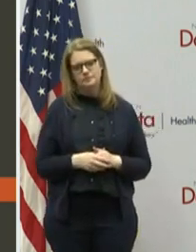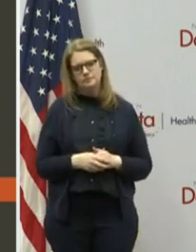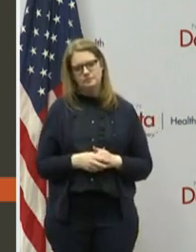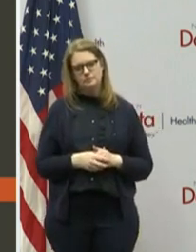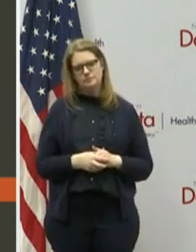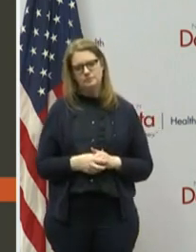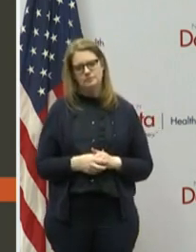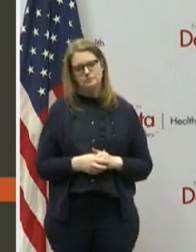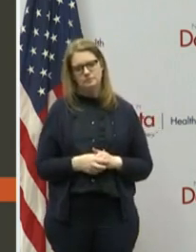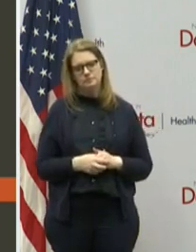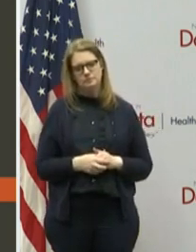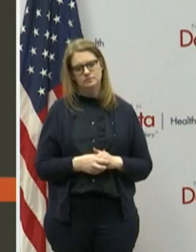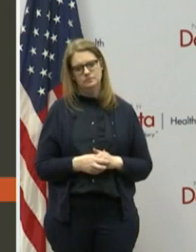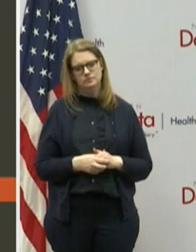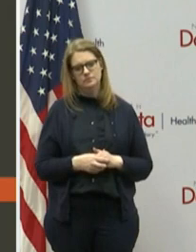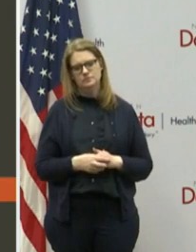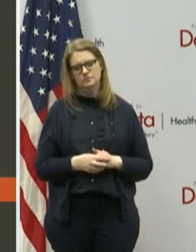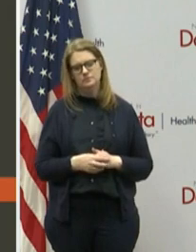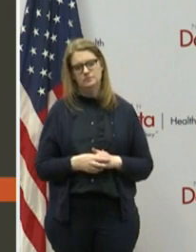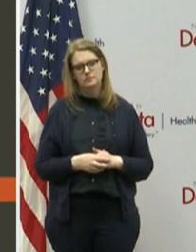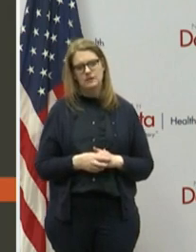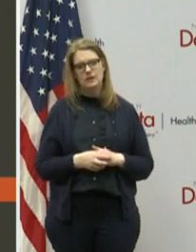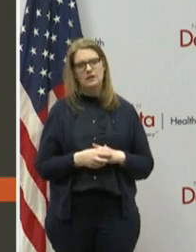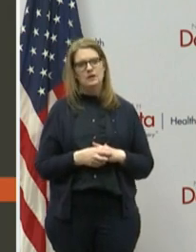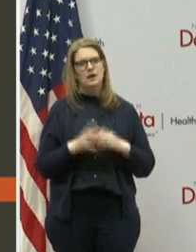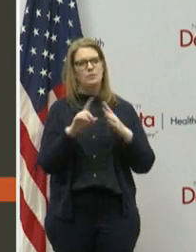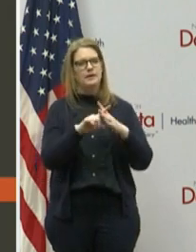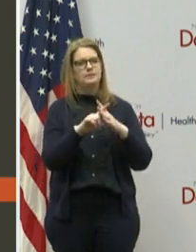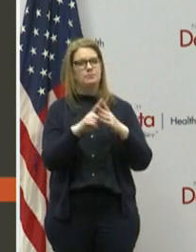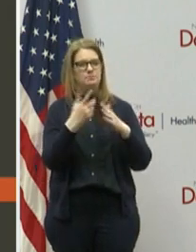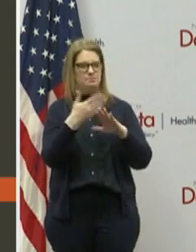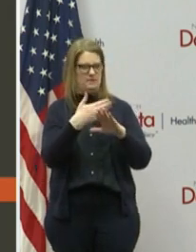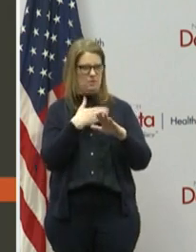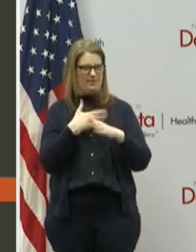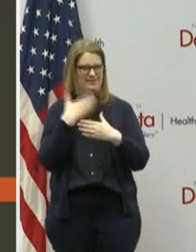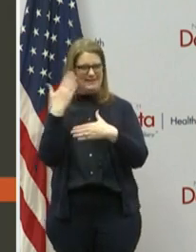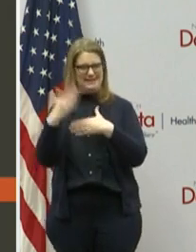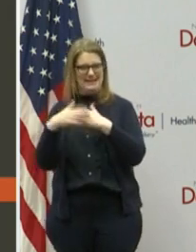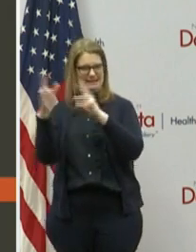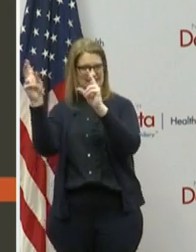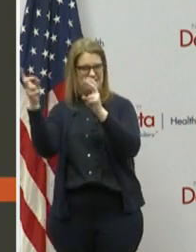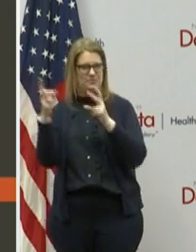next, I want to interject some gratitude before we go to the next topic.